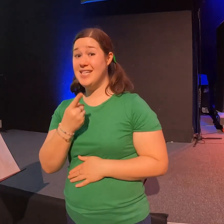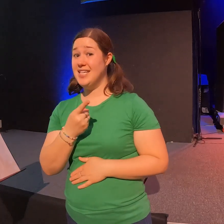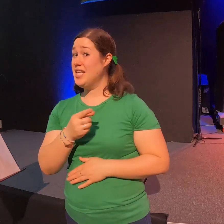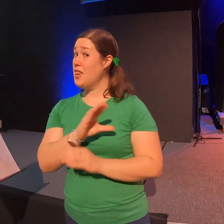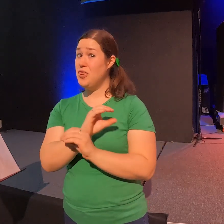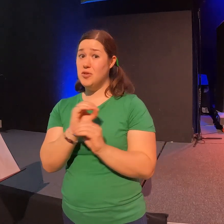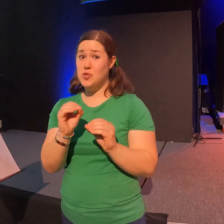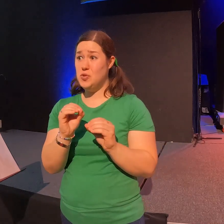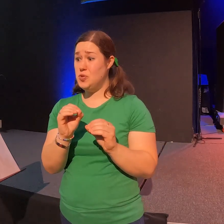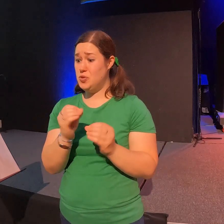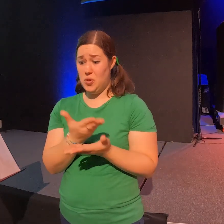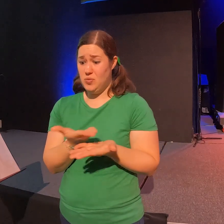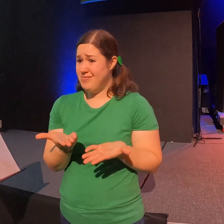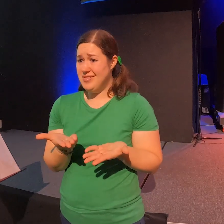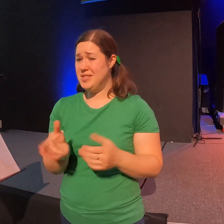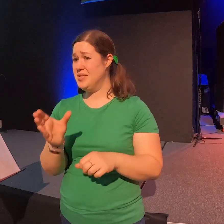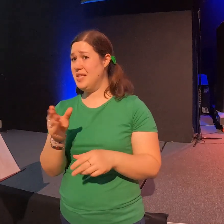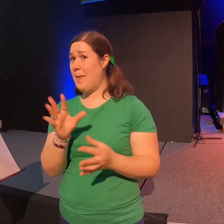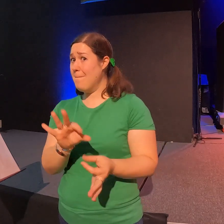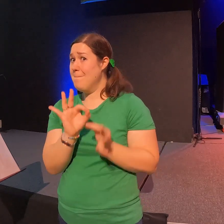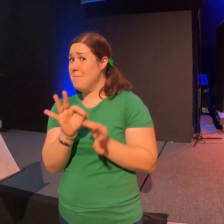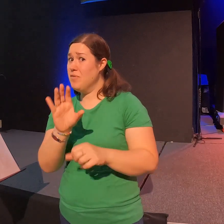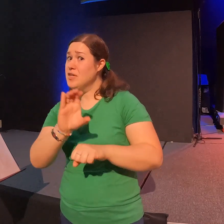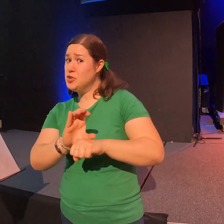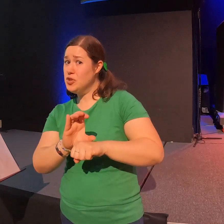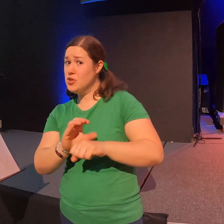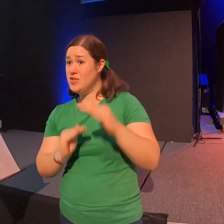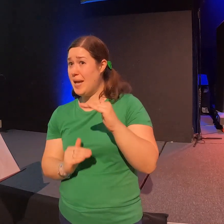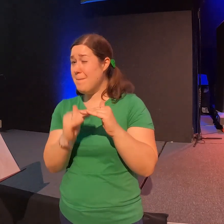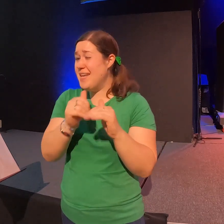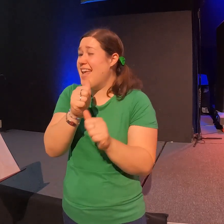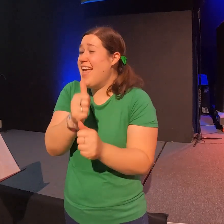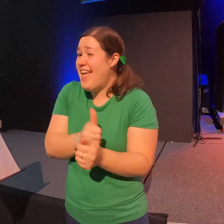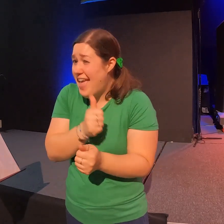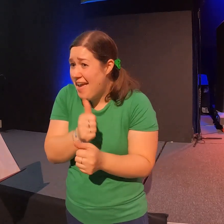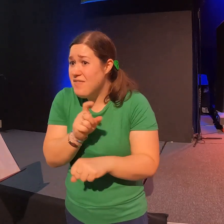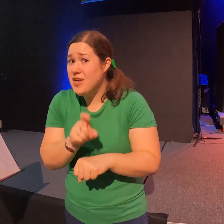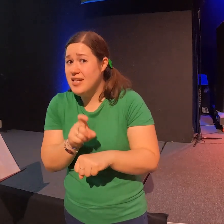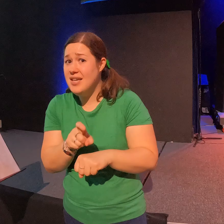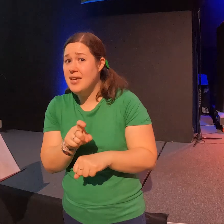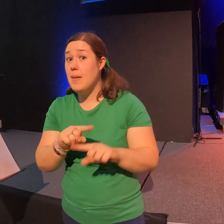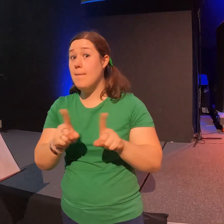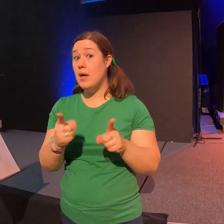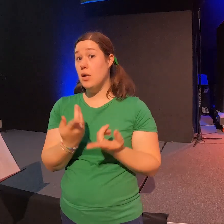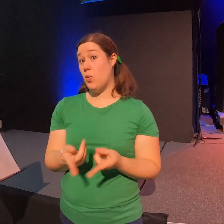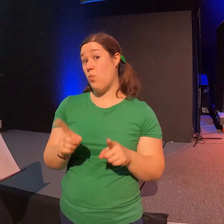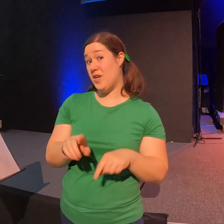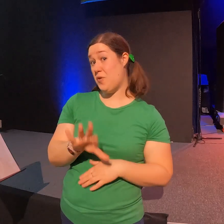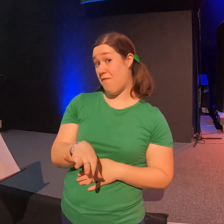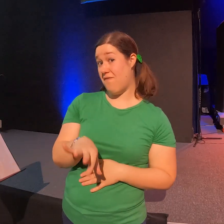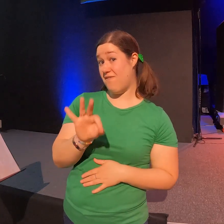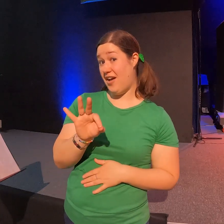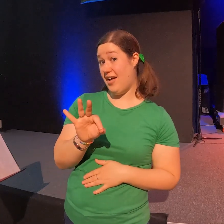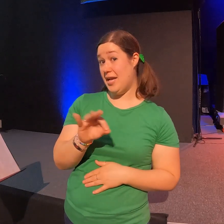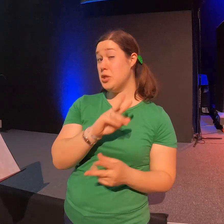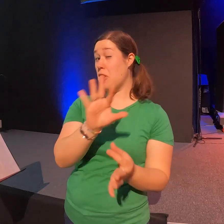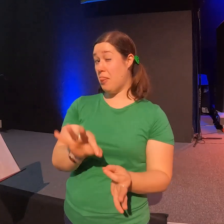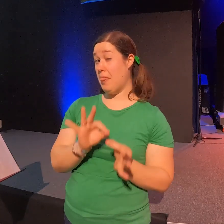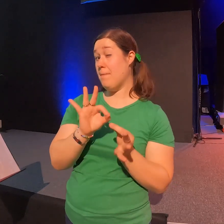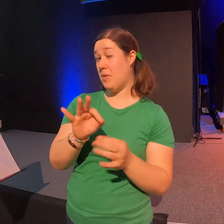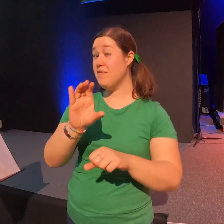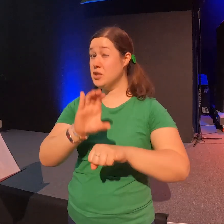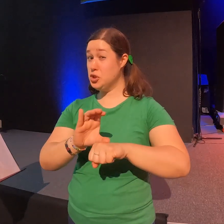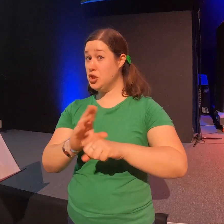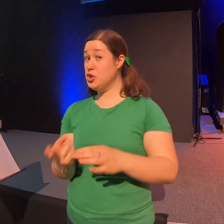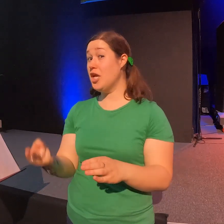meet your every need. But let me tell you this, when you find the perfect church and join it, it won't be perfect